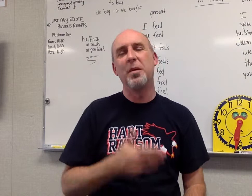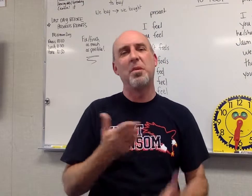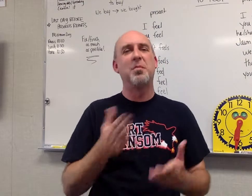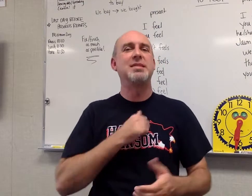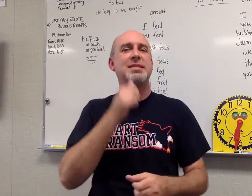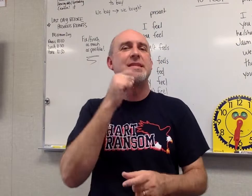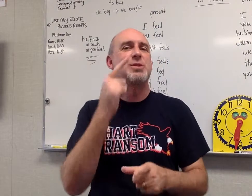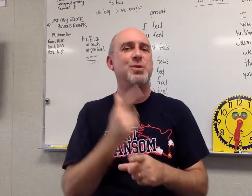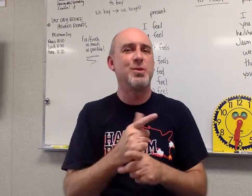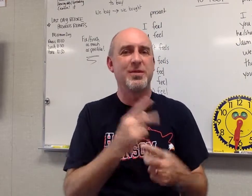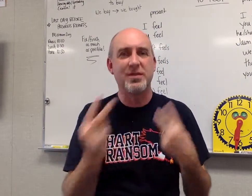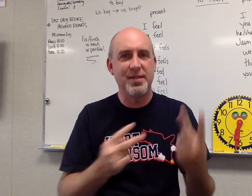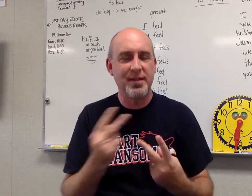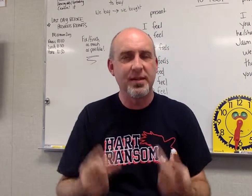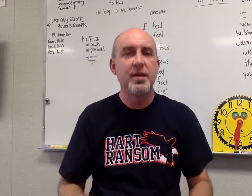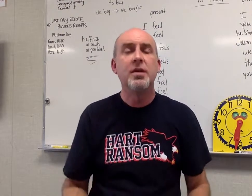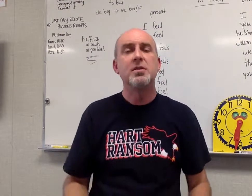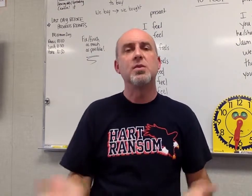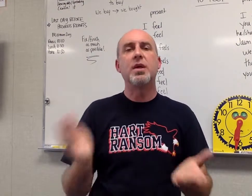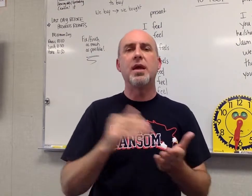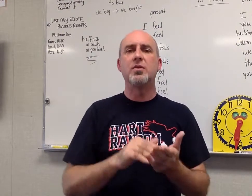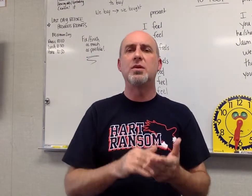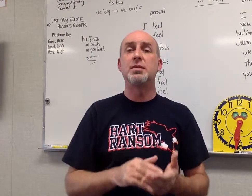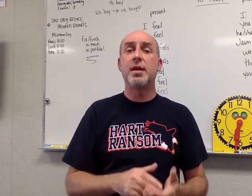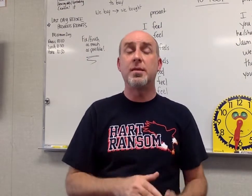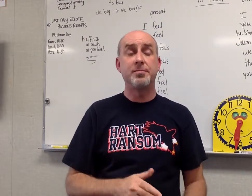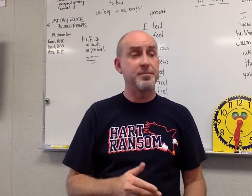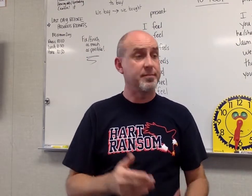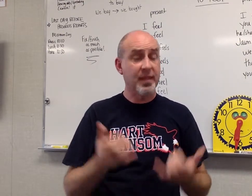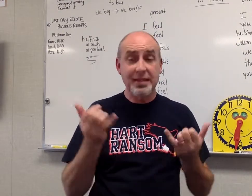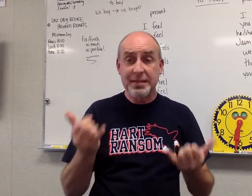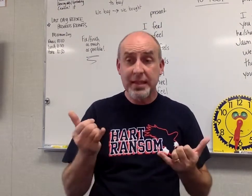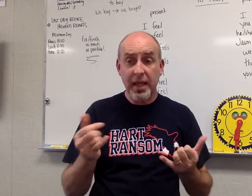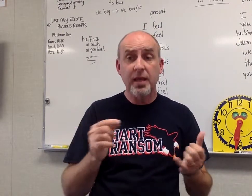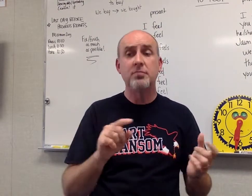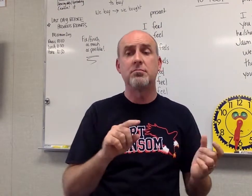Maybe my sister is visiting. So again, you could say,